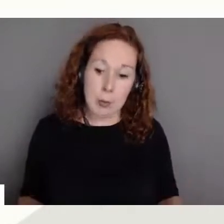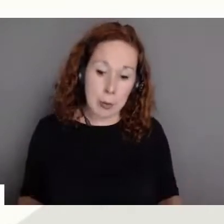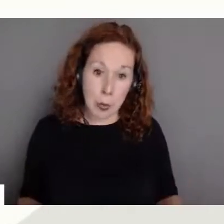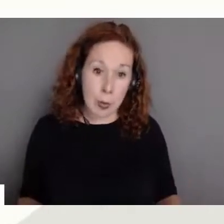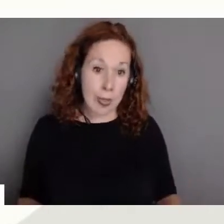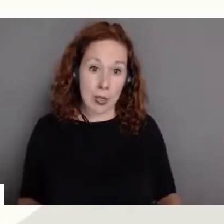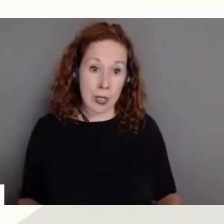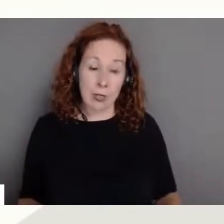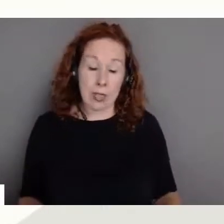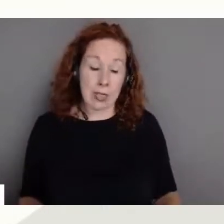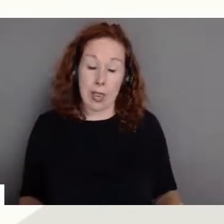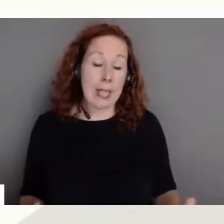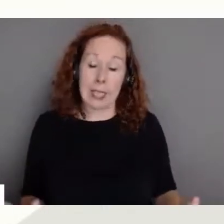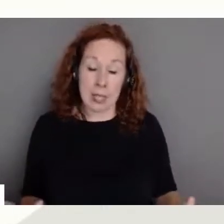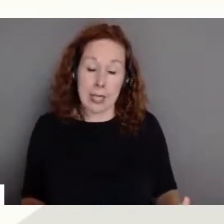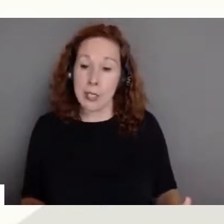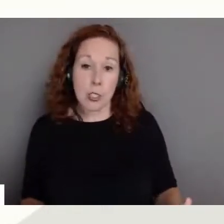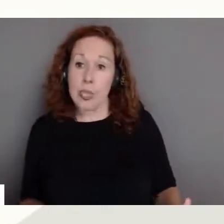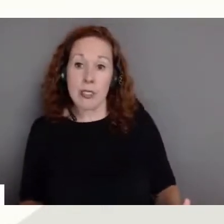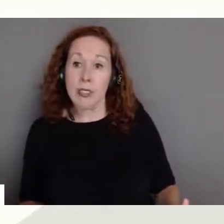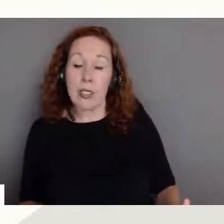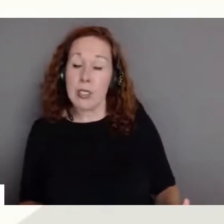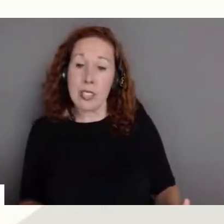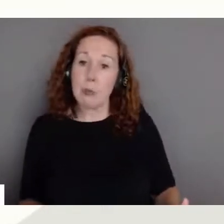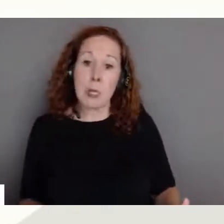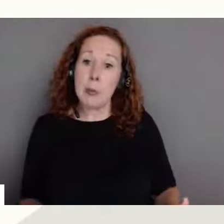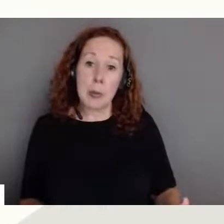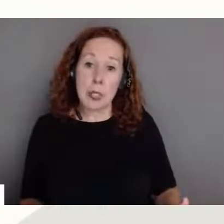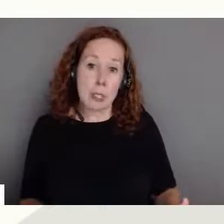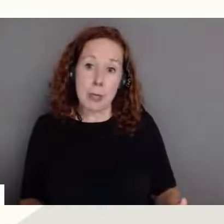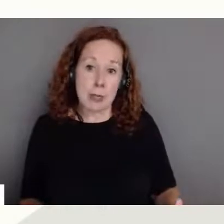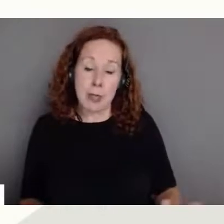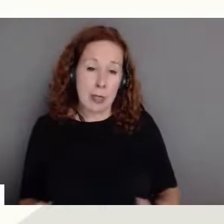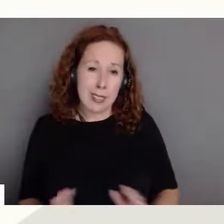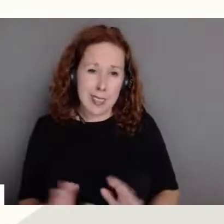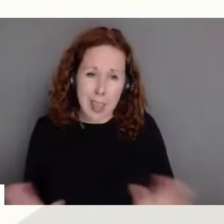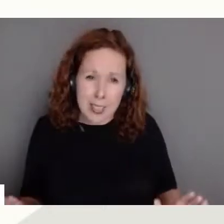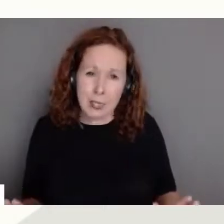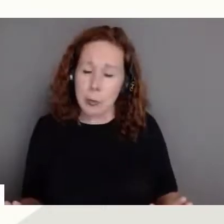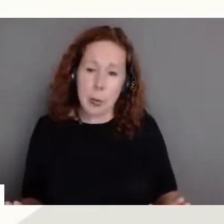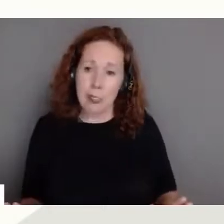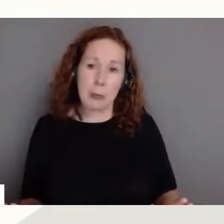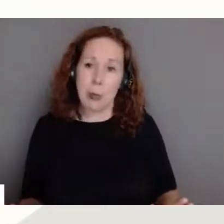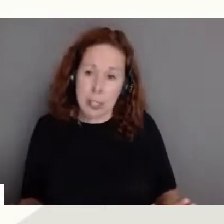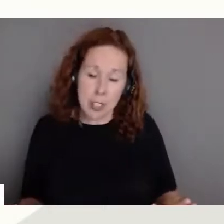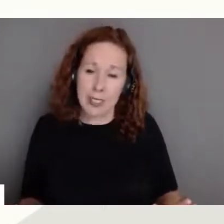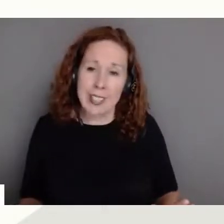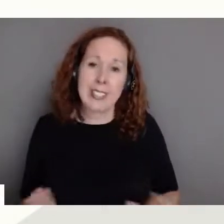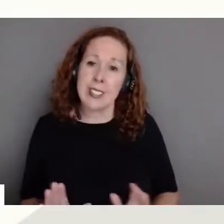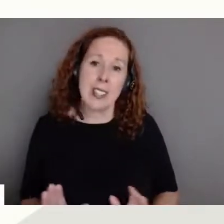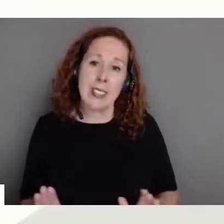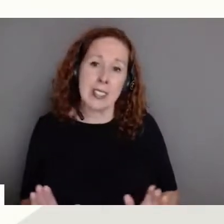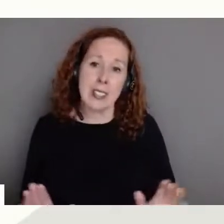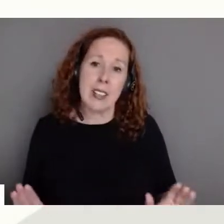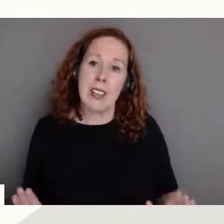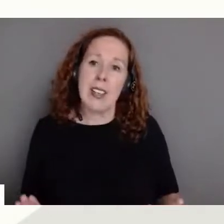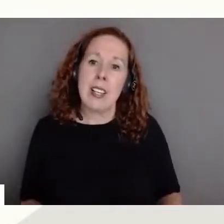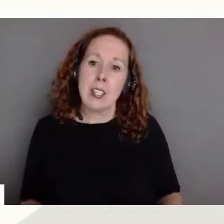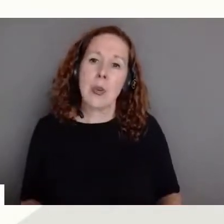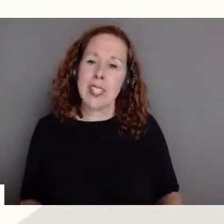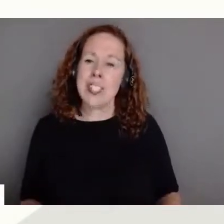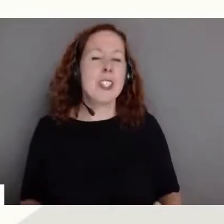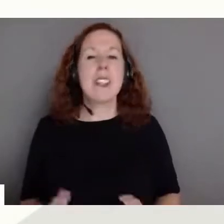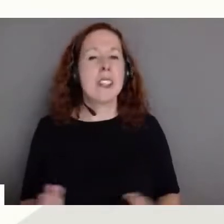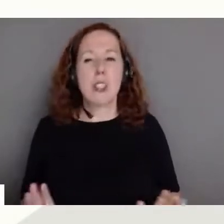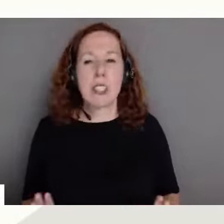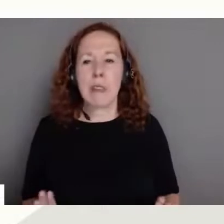yeah, let people know that there's sadly the history of deaf people. There's been tons of oppression. It's yeah,